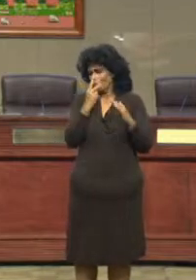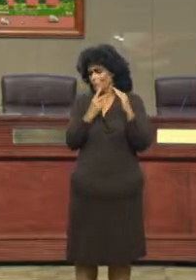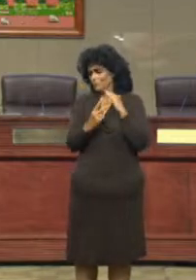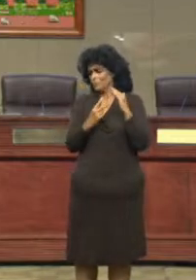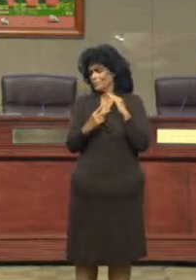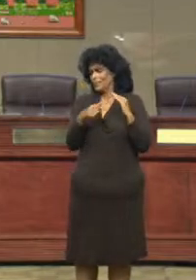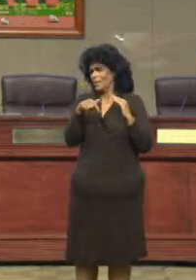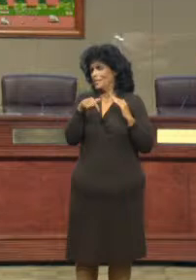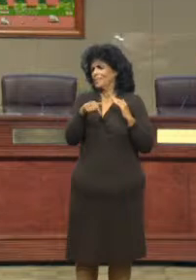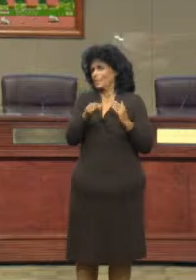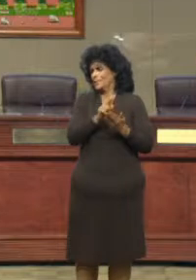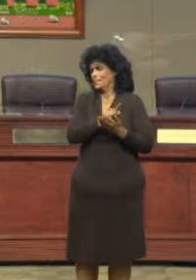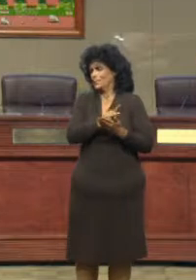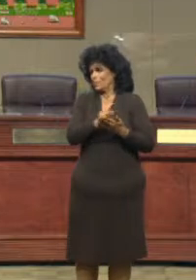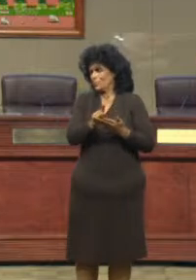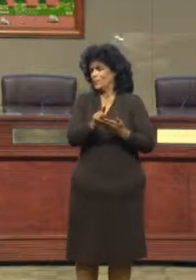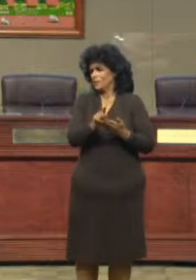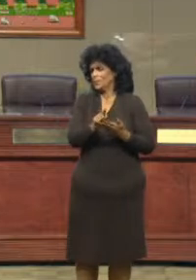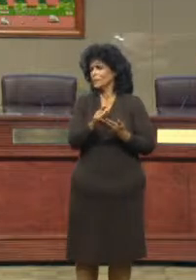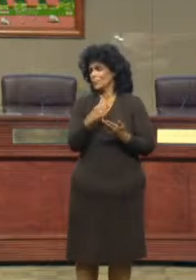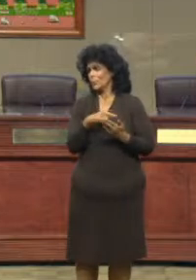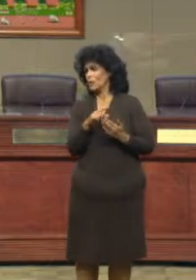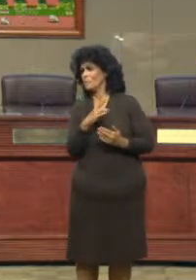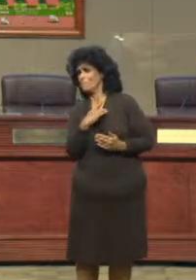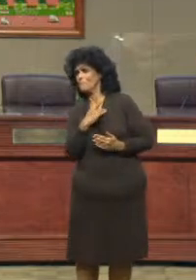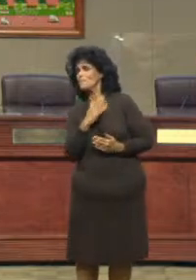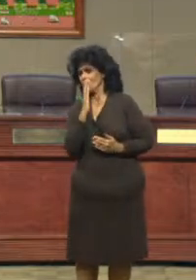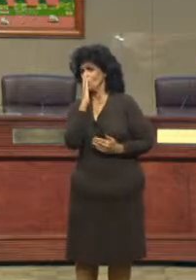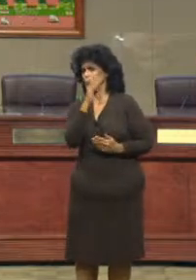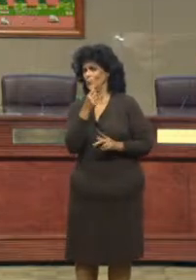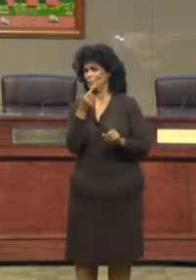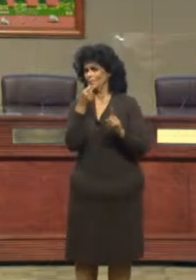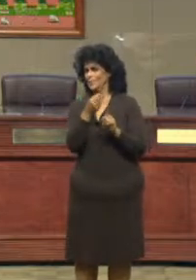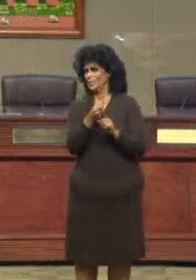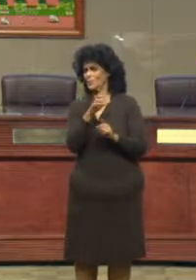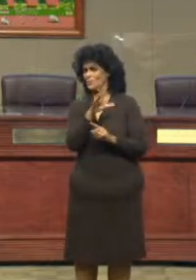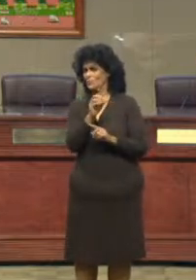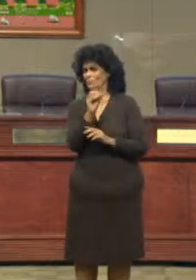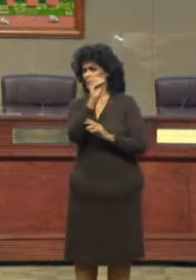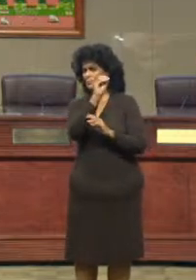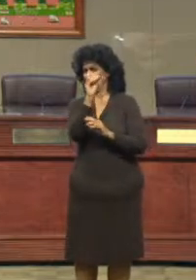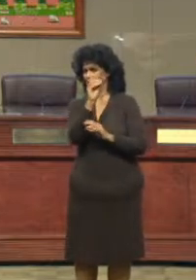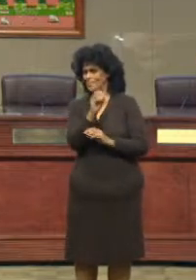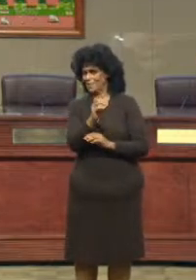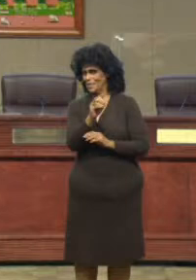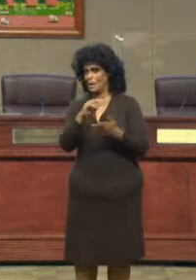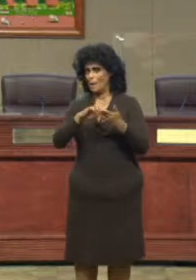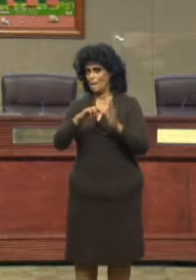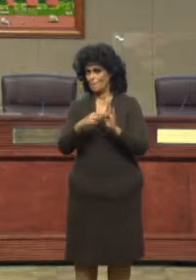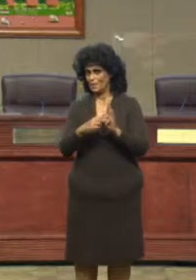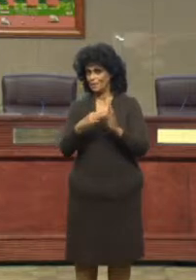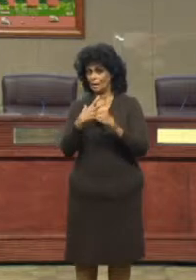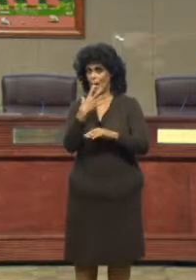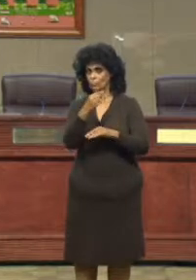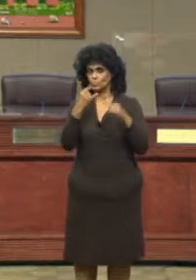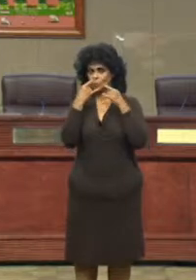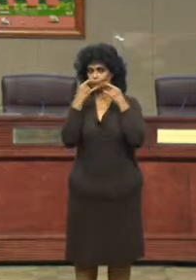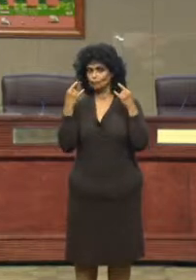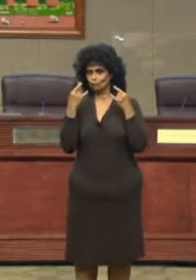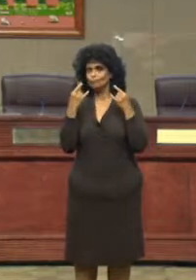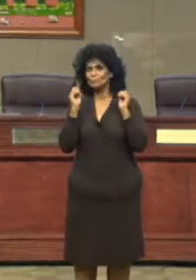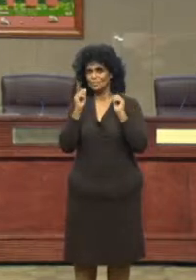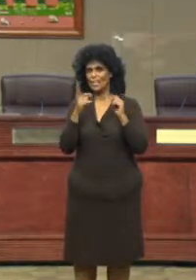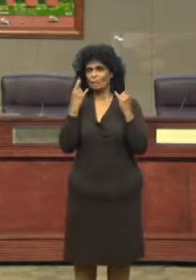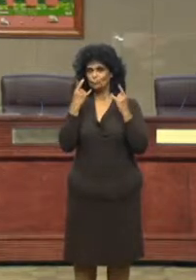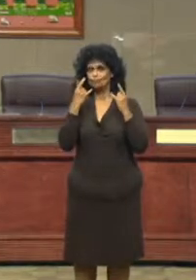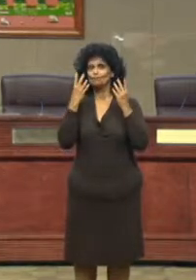pinnacle of 50% where we would relax the requirements for wearing facial coverings here within our community. And